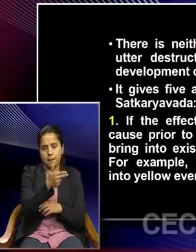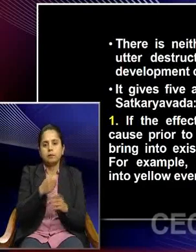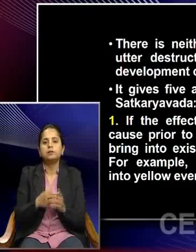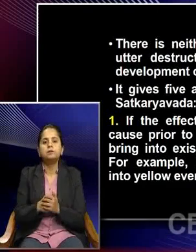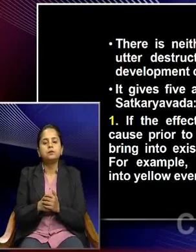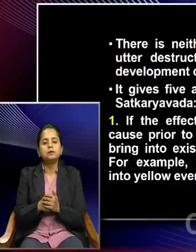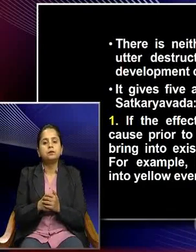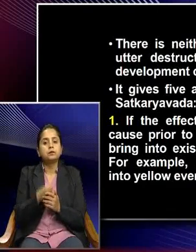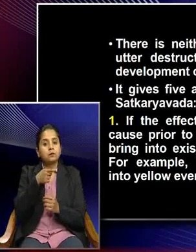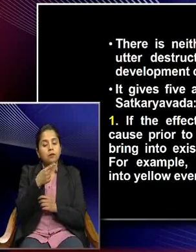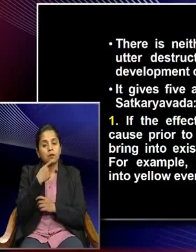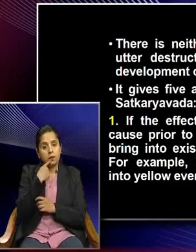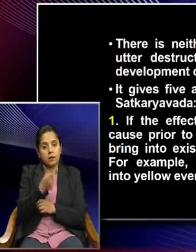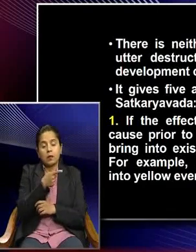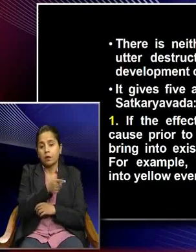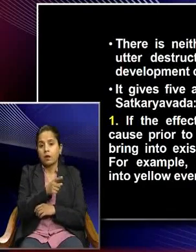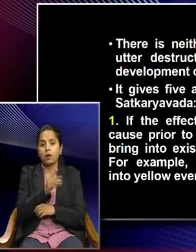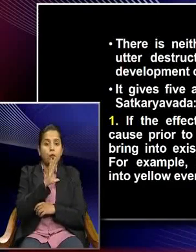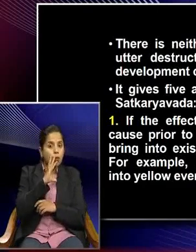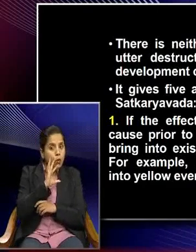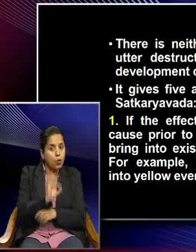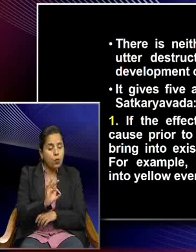Fine, so it's not an absolute